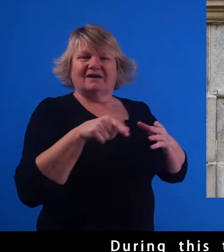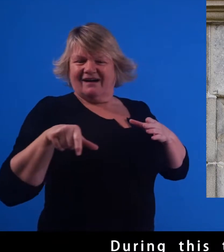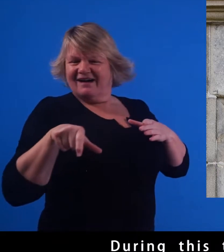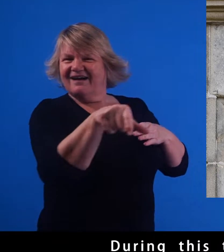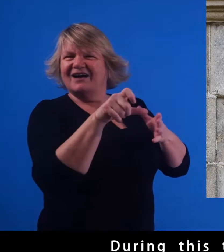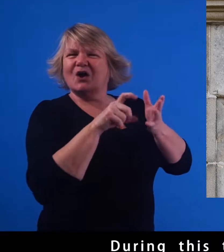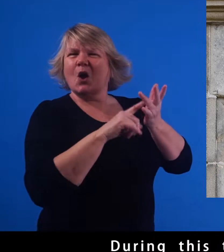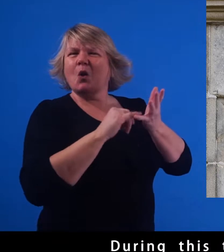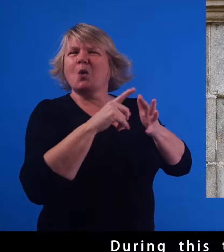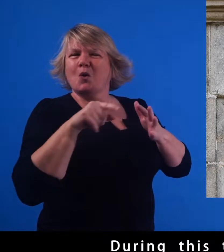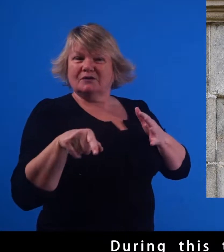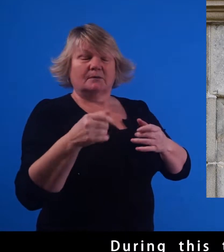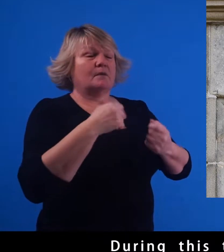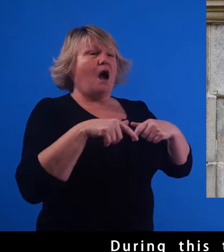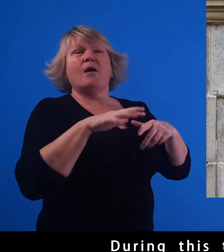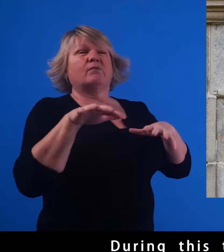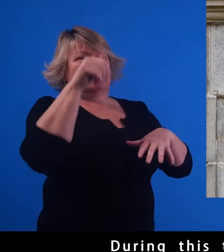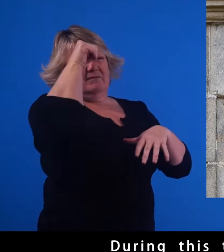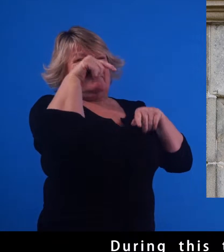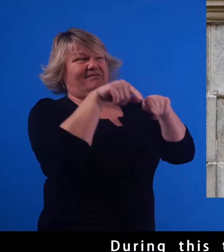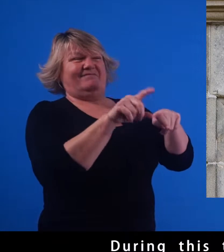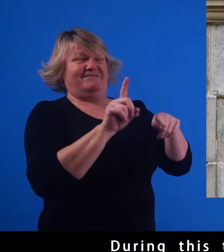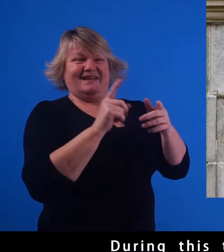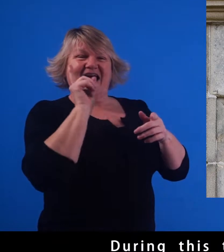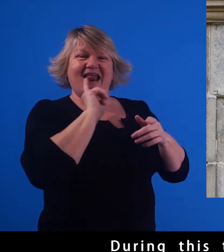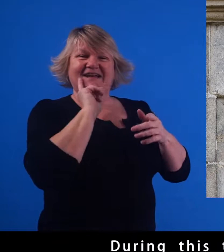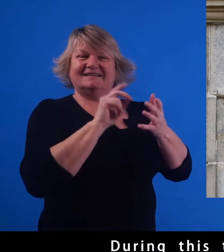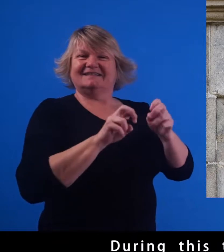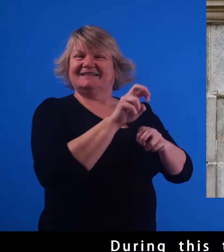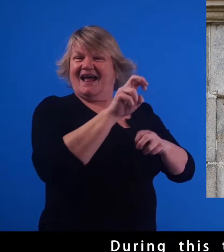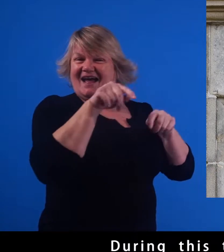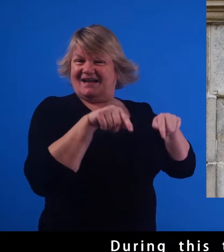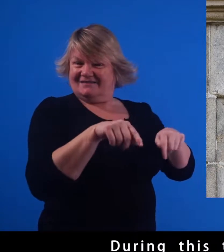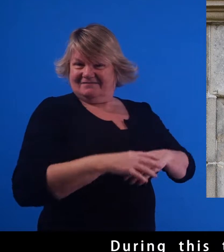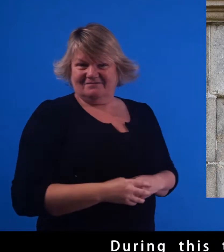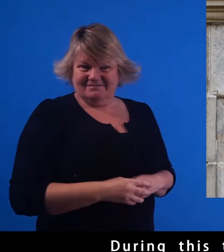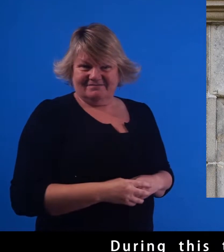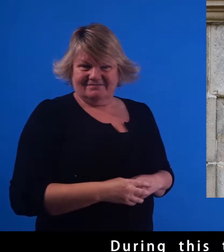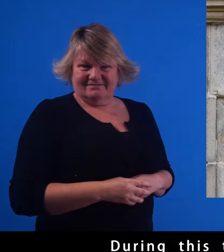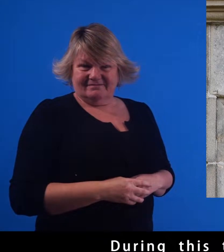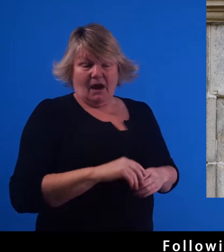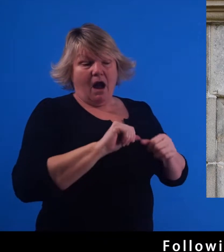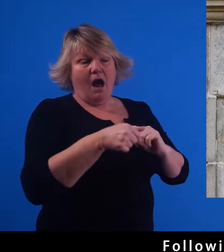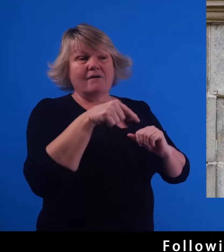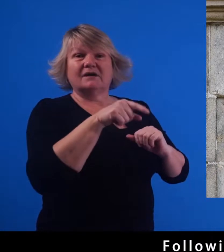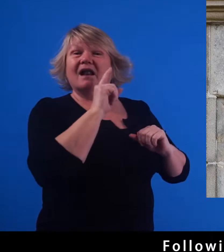During this time, the house and close became known as Lady Stair's.